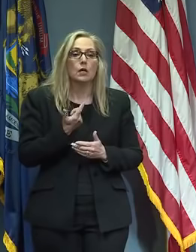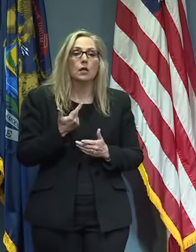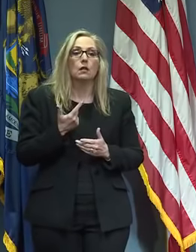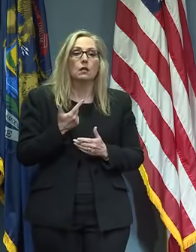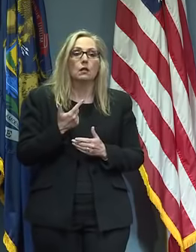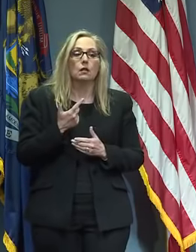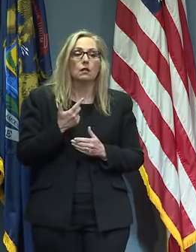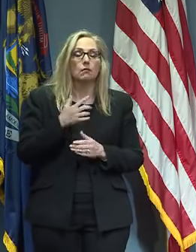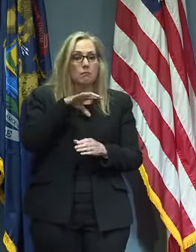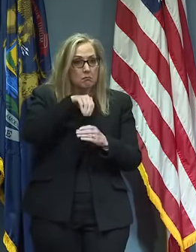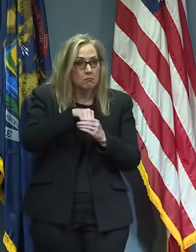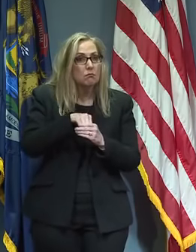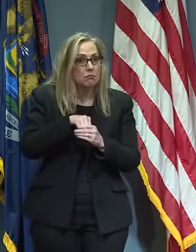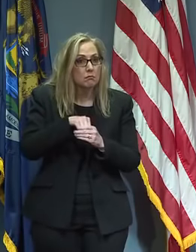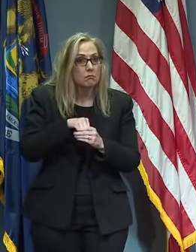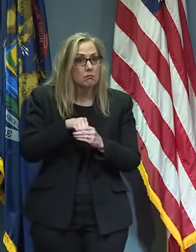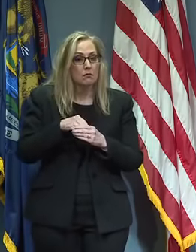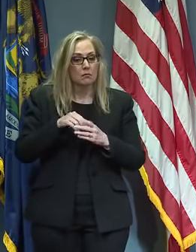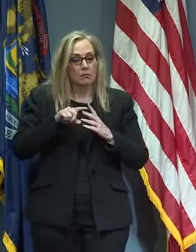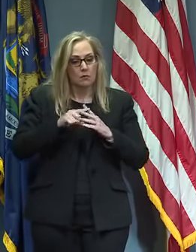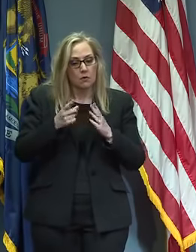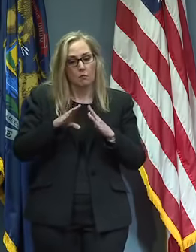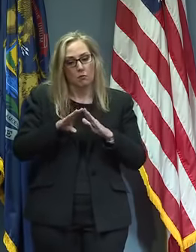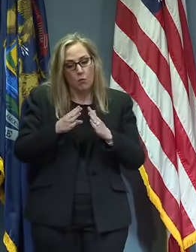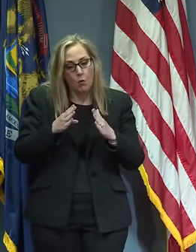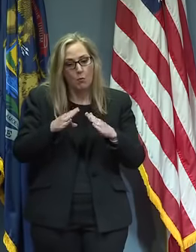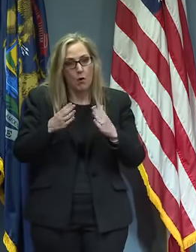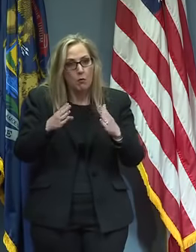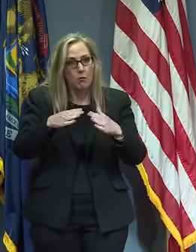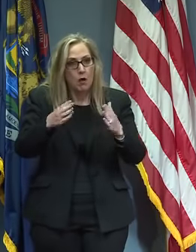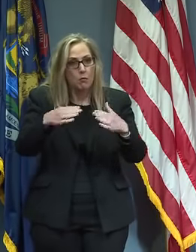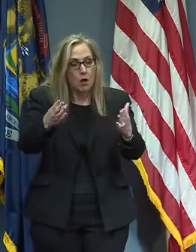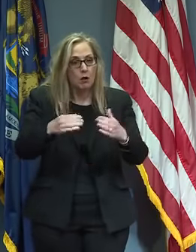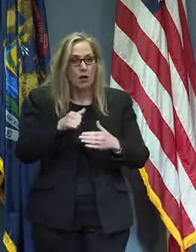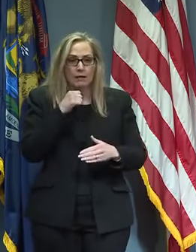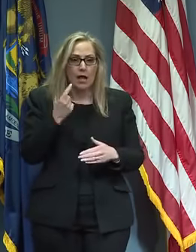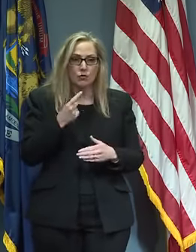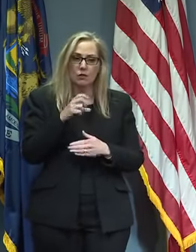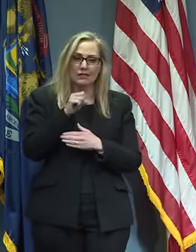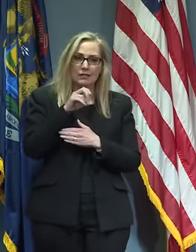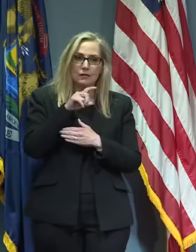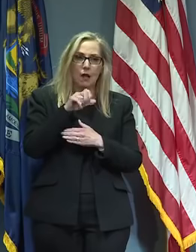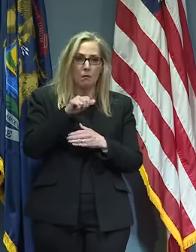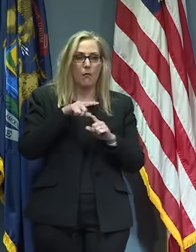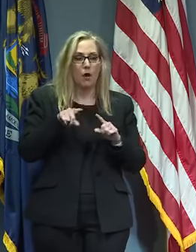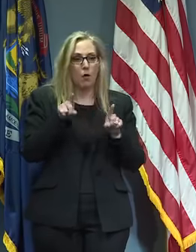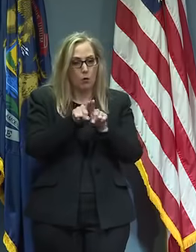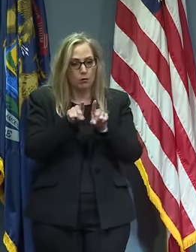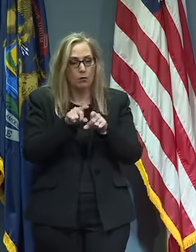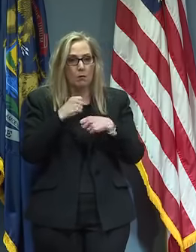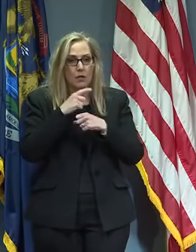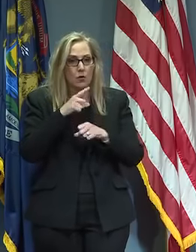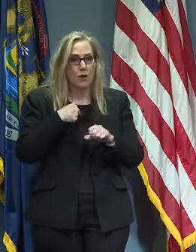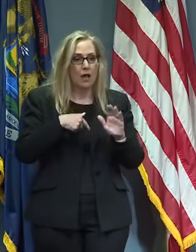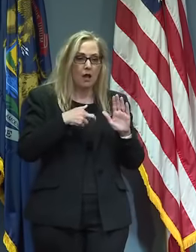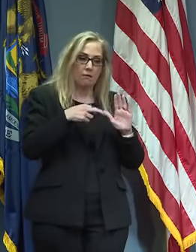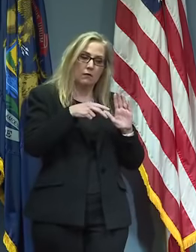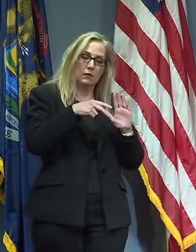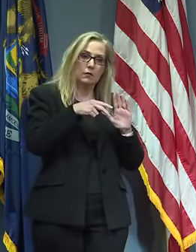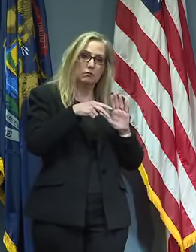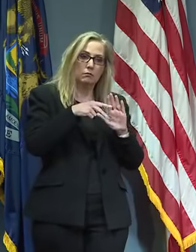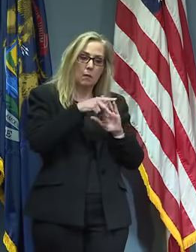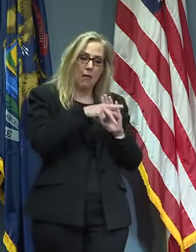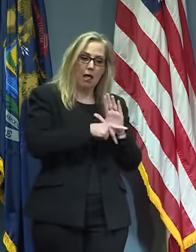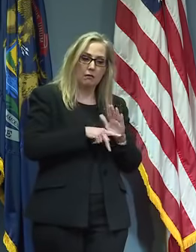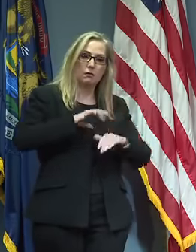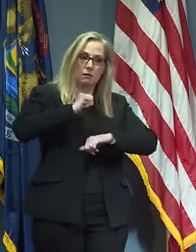is not just grabbing the policies of CISA. It is making sure we've got a policy that makes sense for Michigan, that will